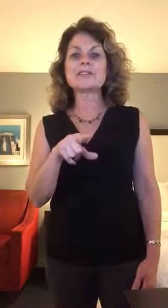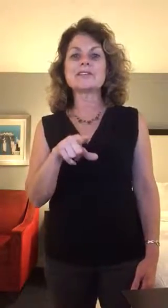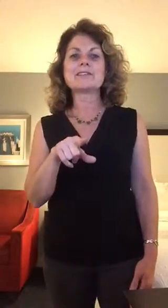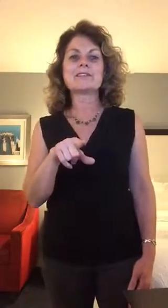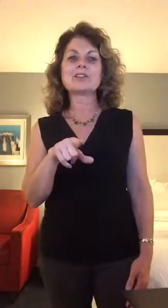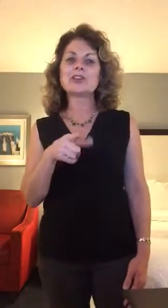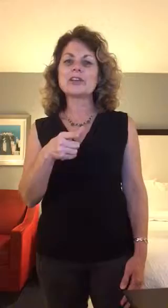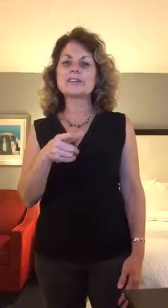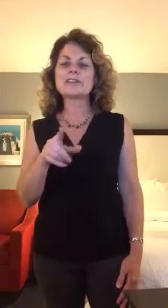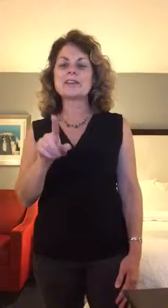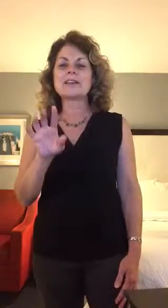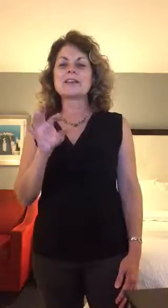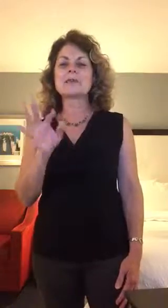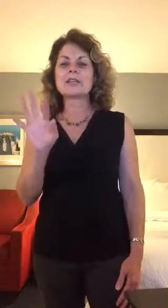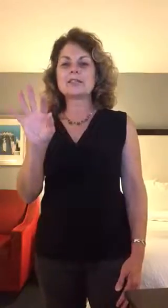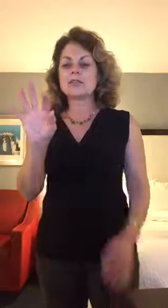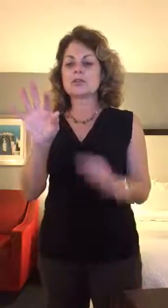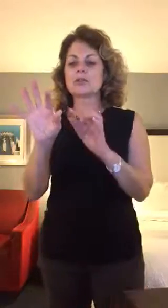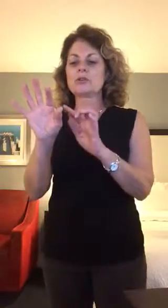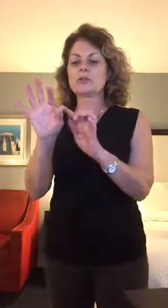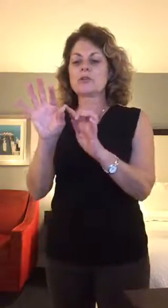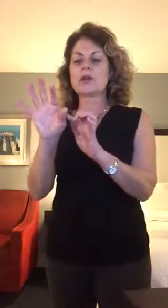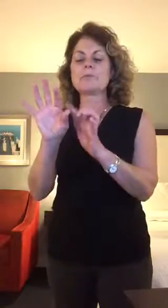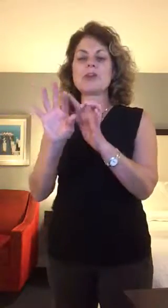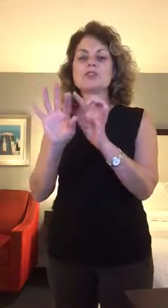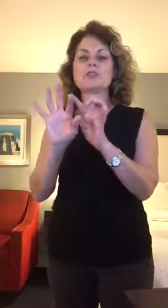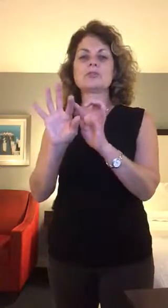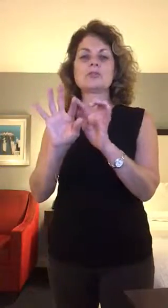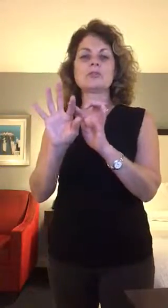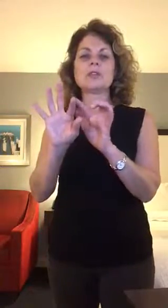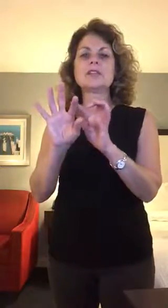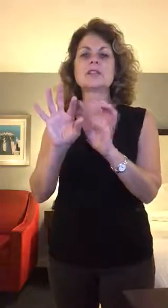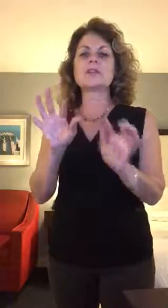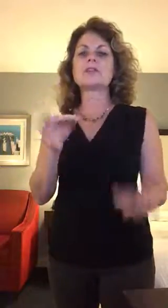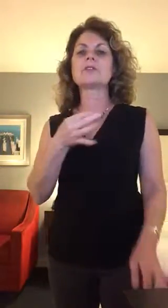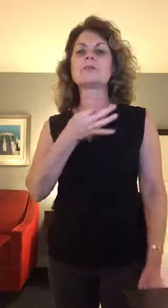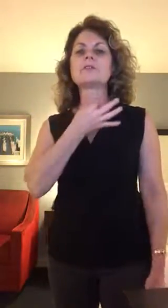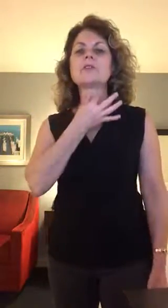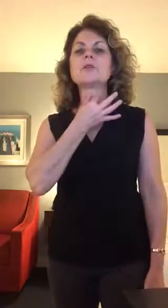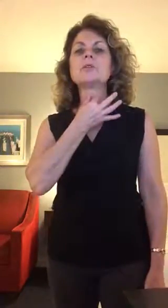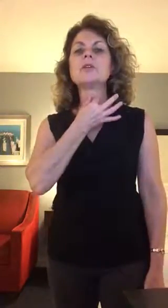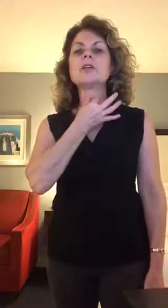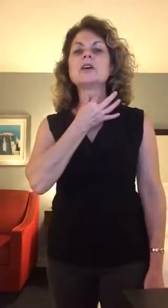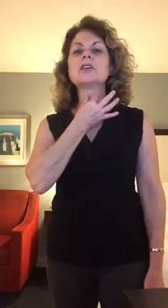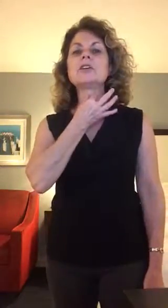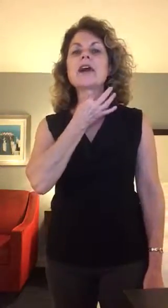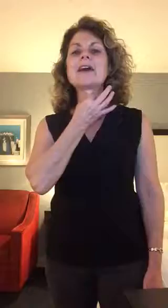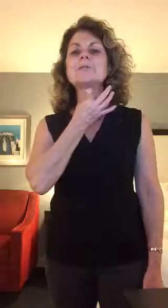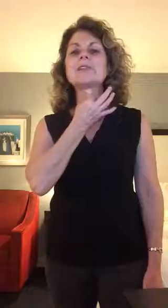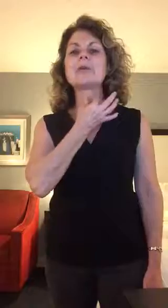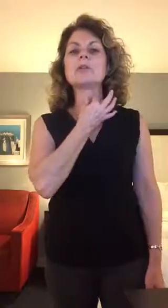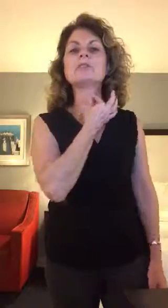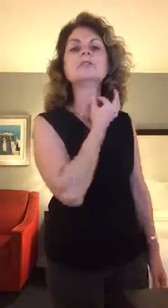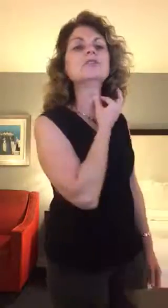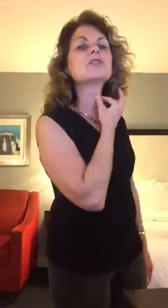Curious. Curious. Now we're going to take your thumb and your index finger, put it on your Adam's apple, and just